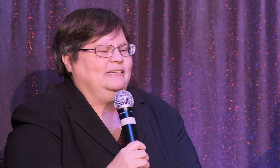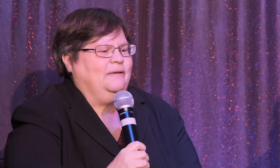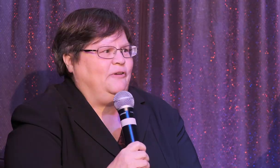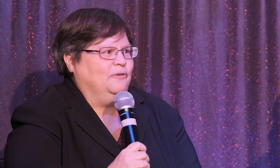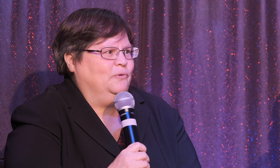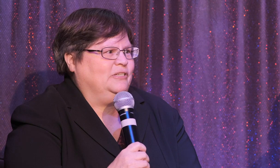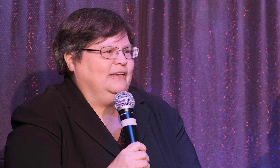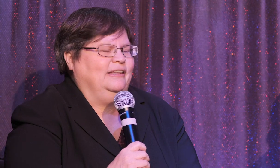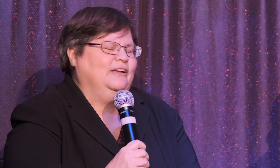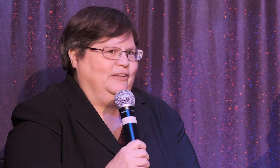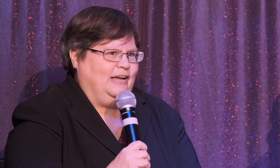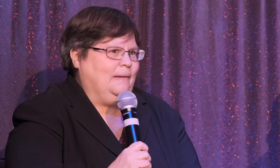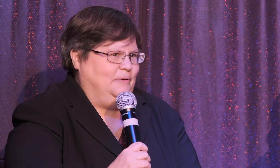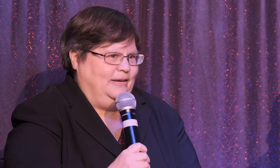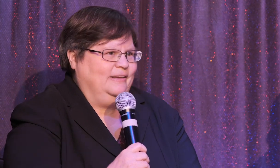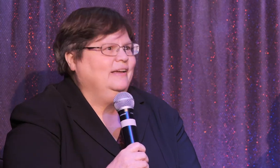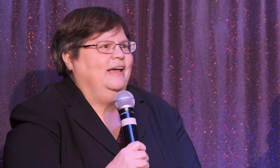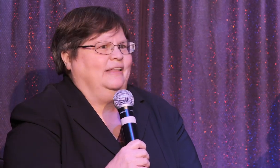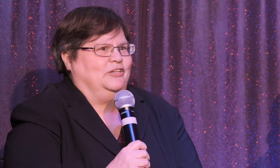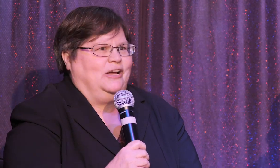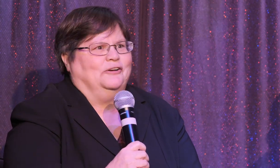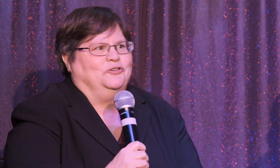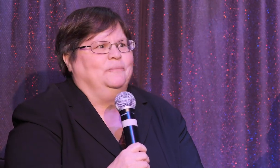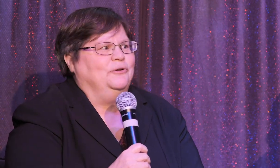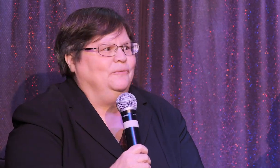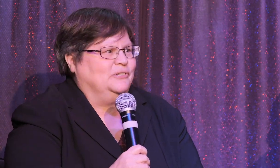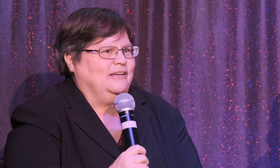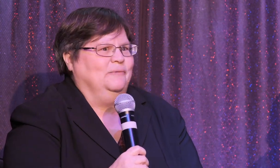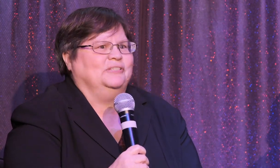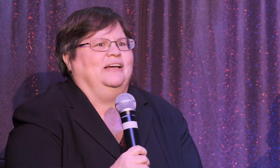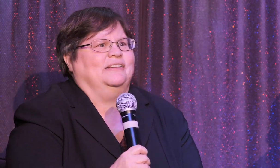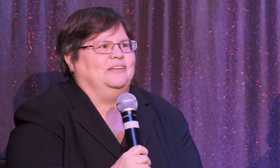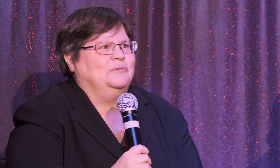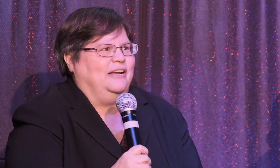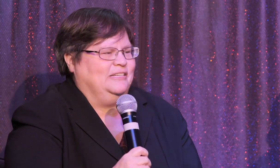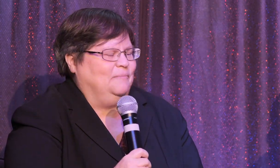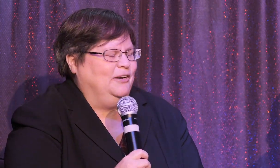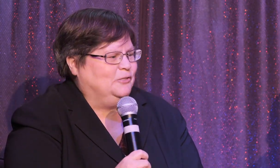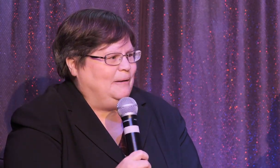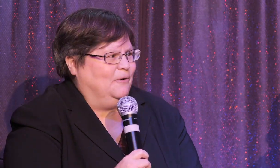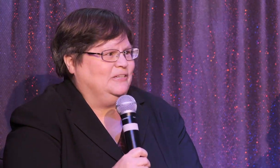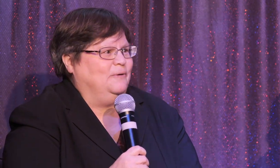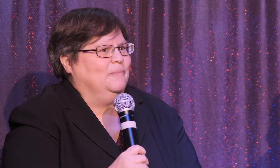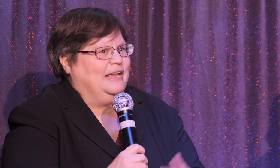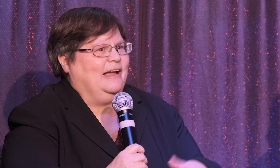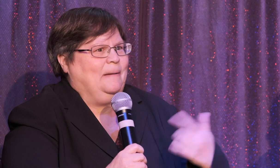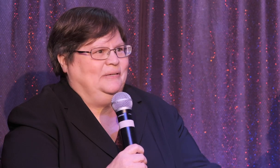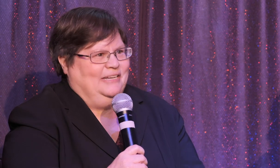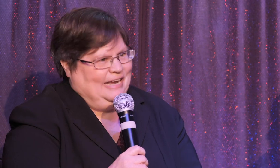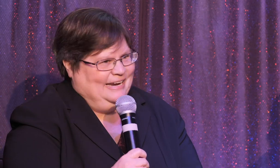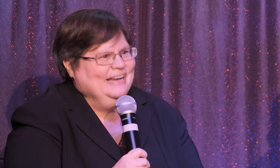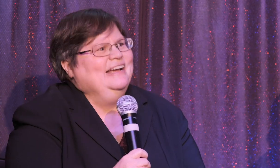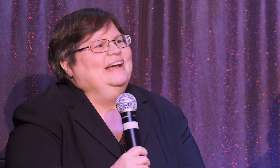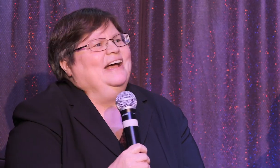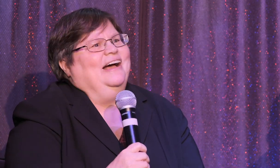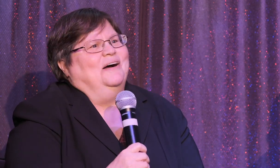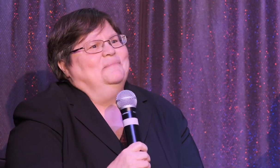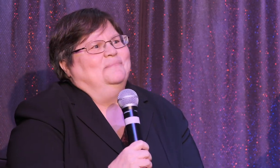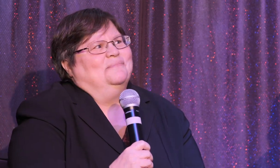my stepfather was illegally copying at the Chicago Tribune, was subsidizing my newspaper because they were making copies at